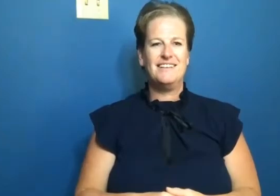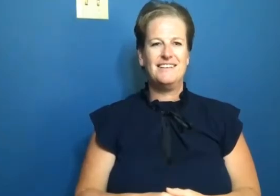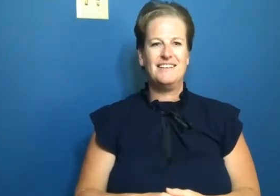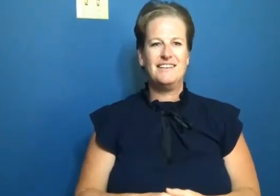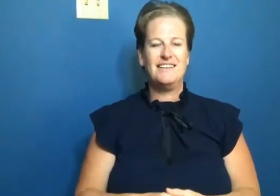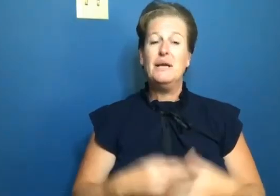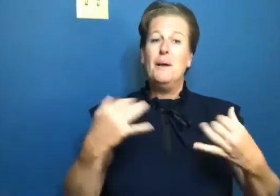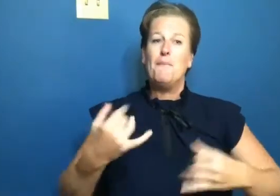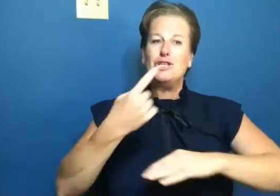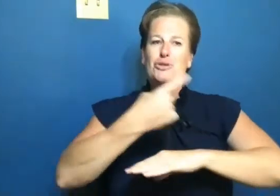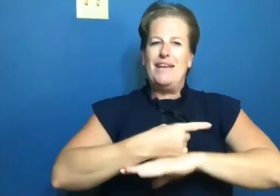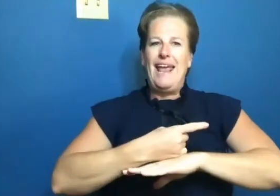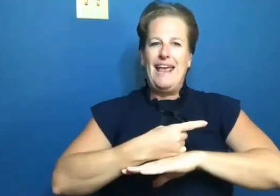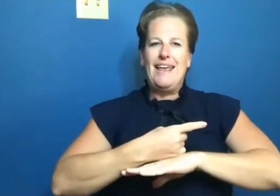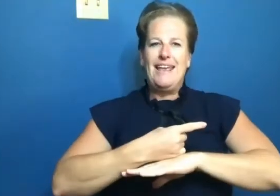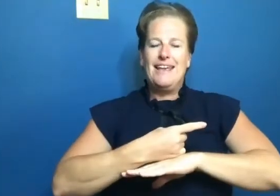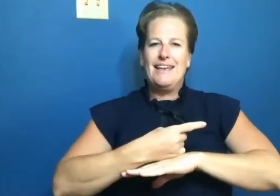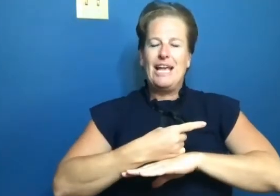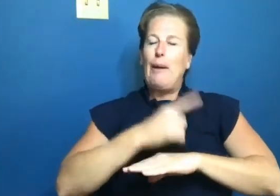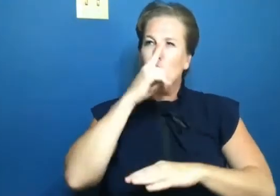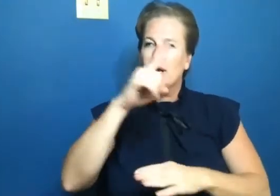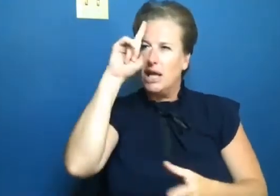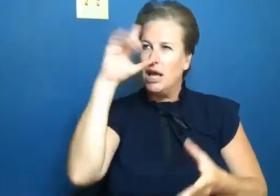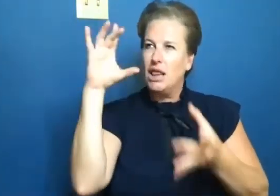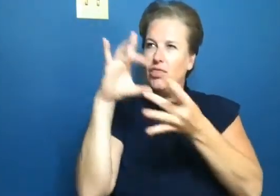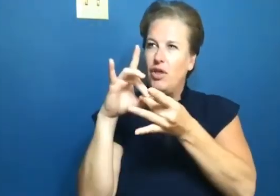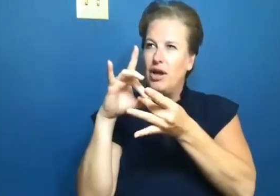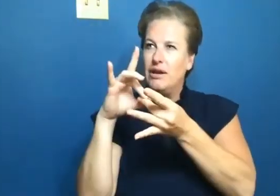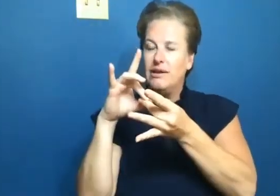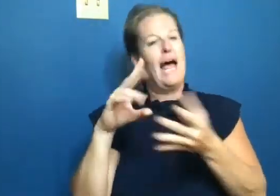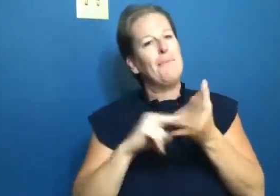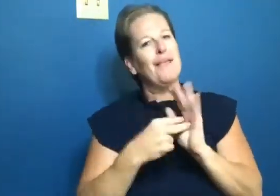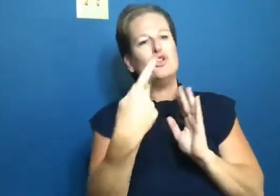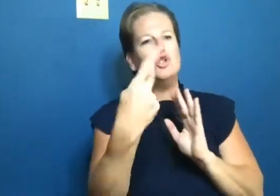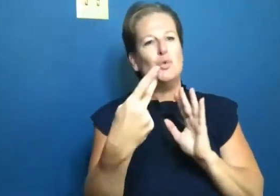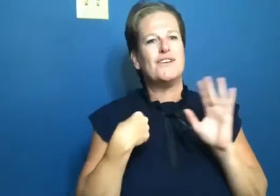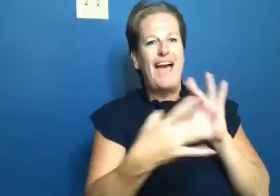and is besides all the other ones we have, but the one today was kind of